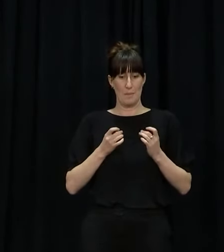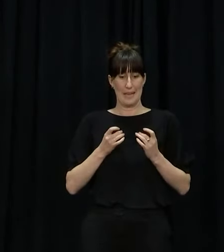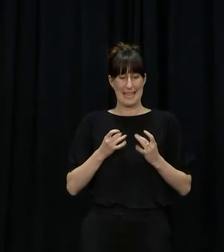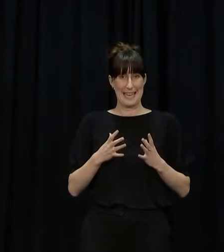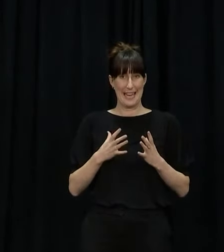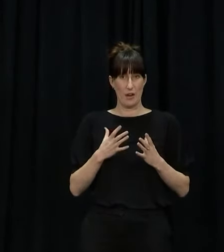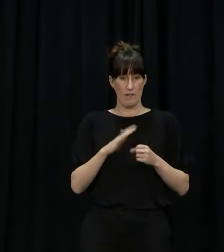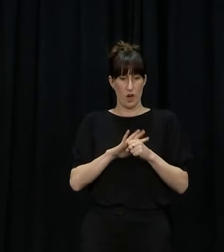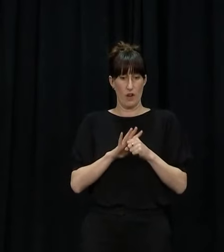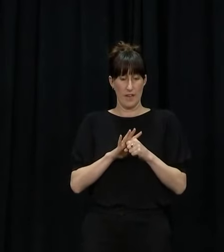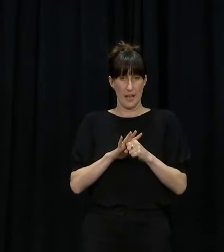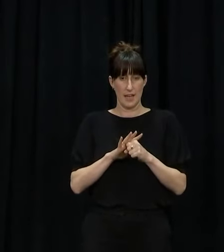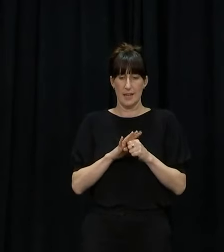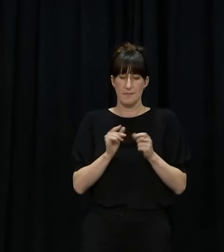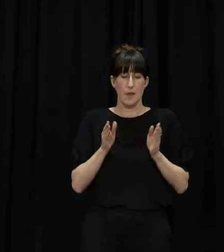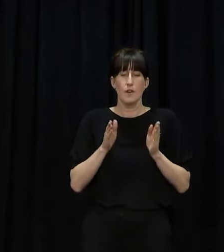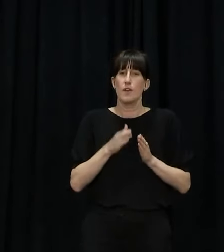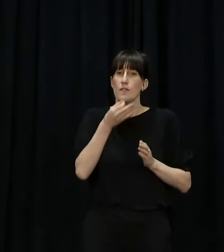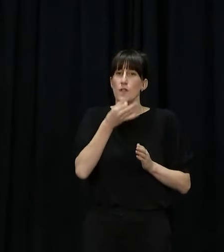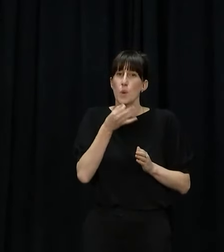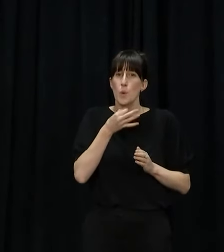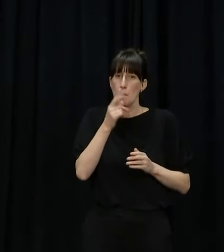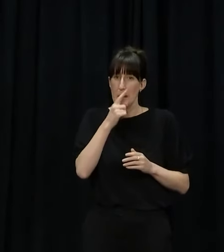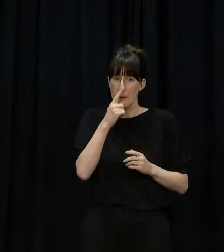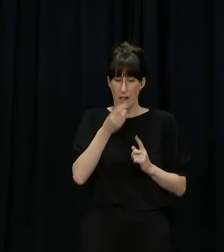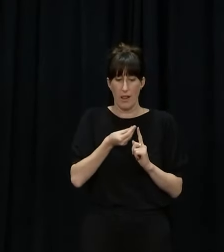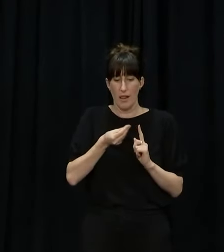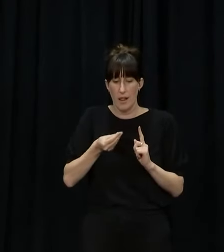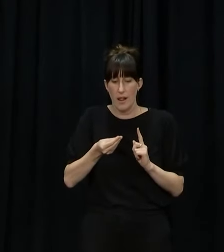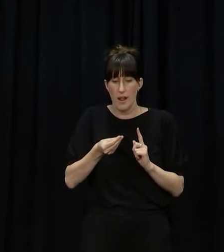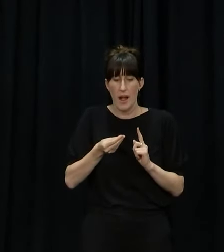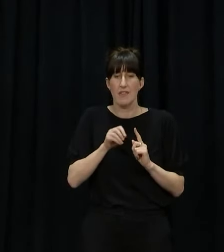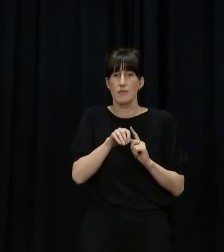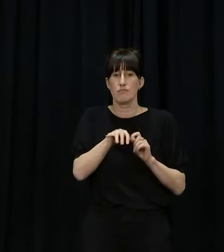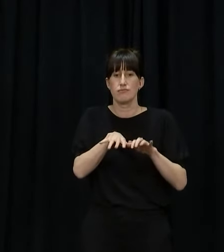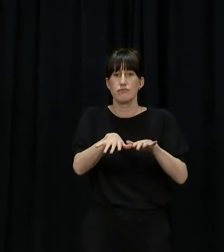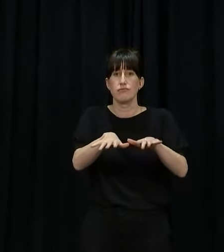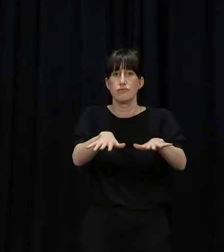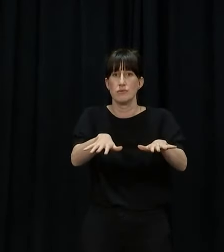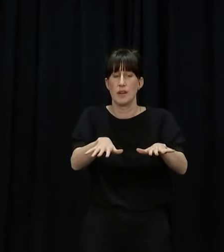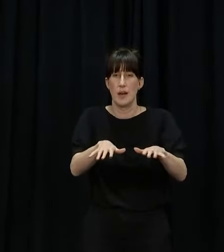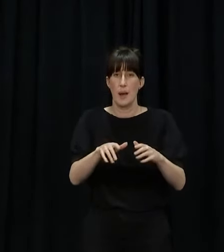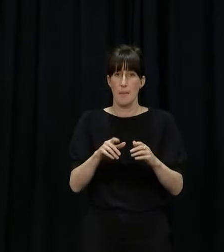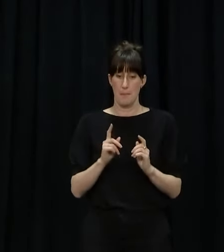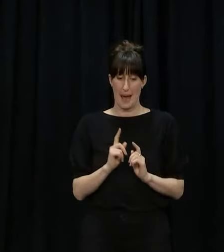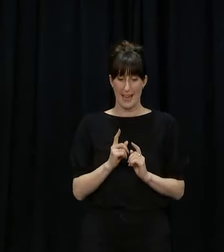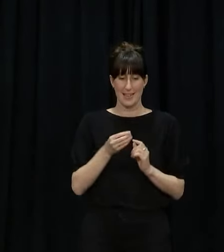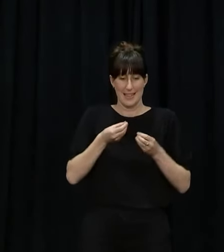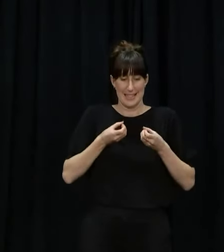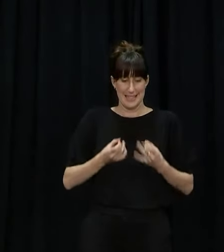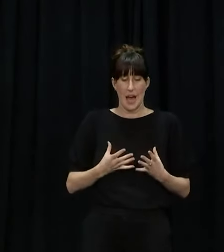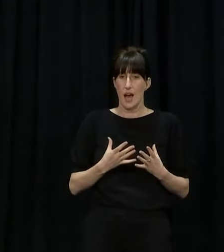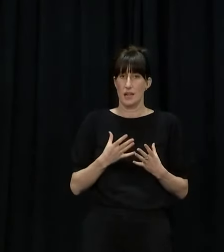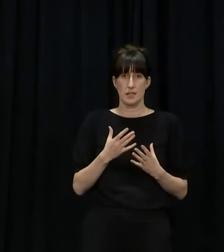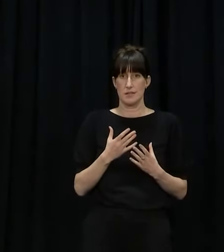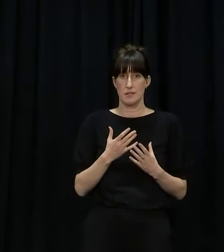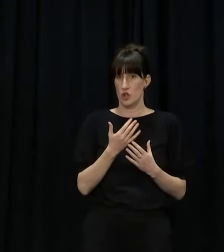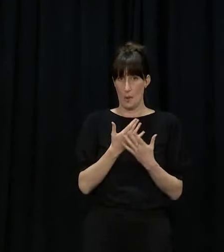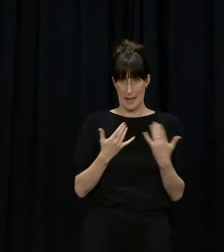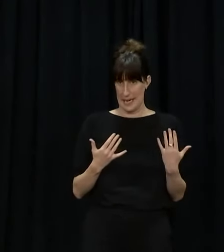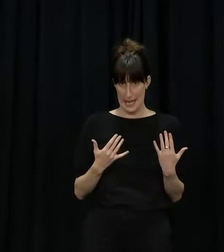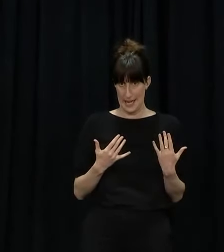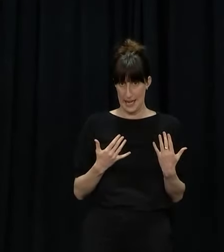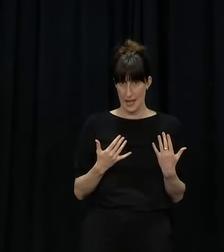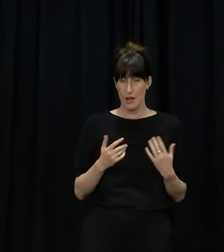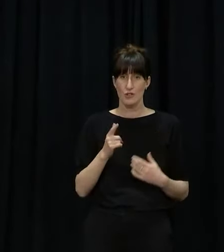it wasn't here for long, we believe, before it was found. On that note, can I thank again our first positive case that